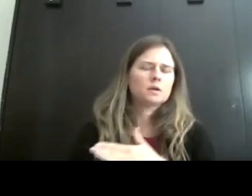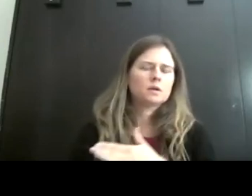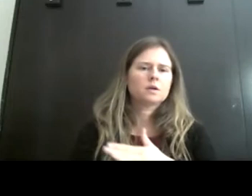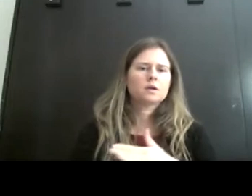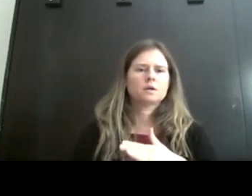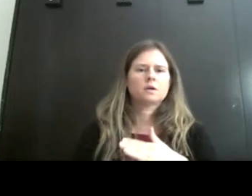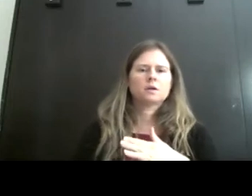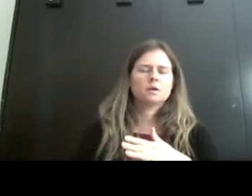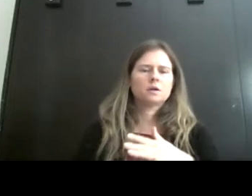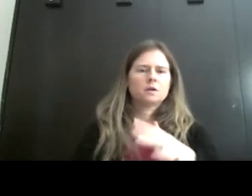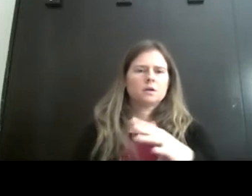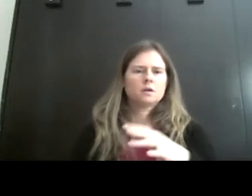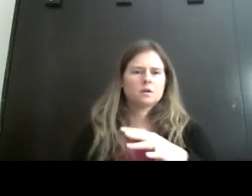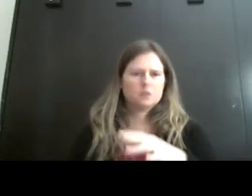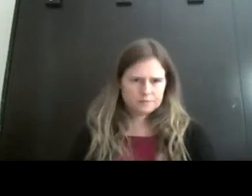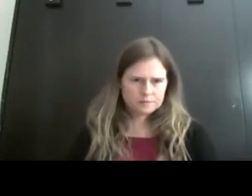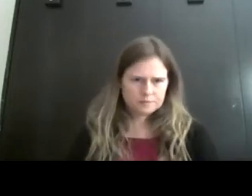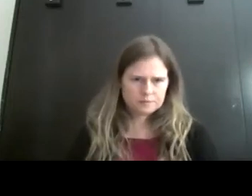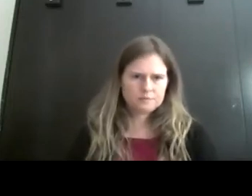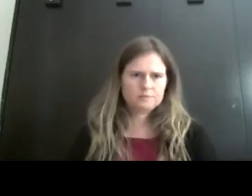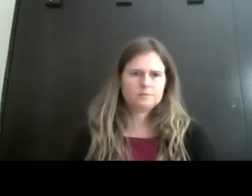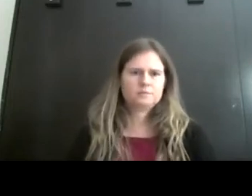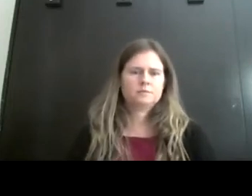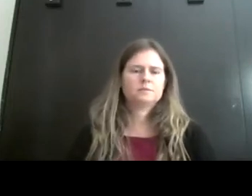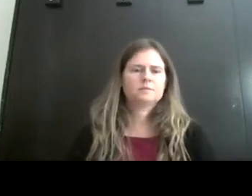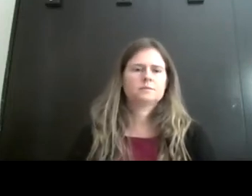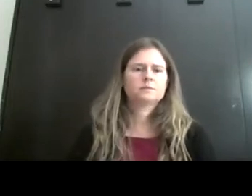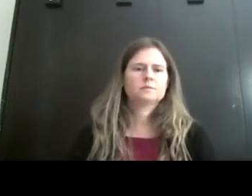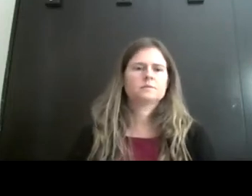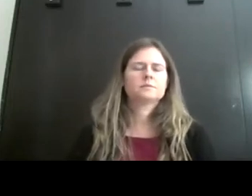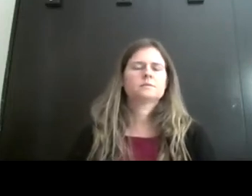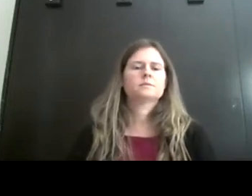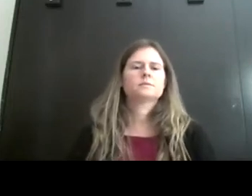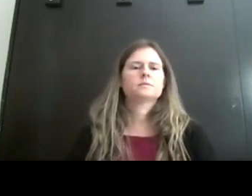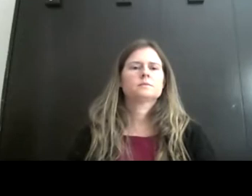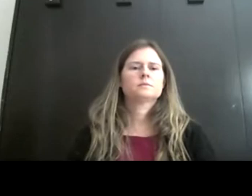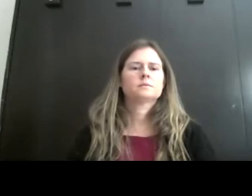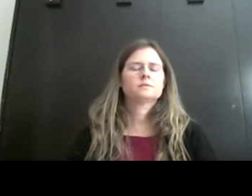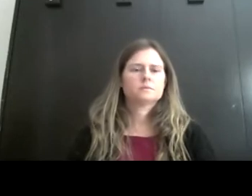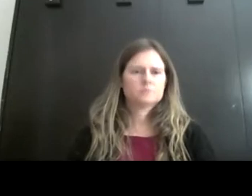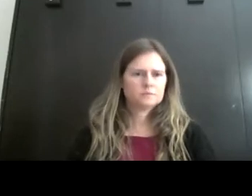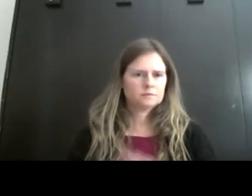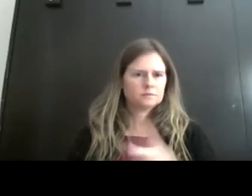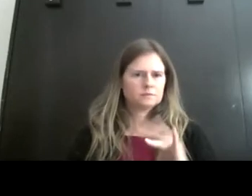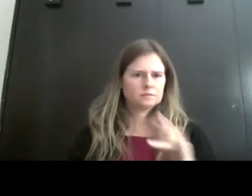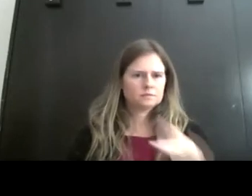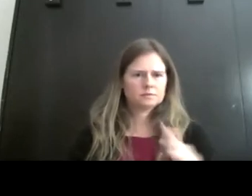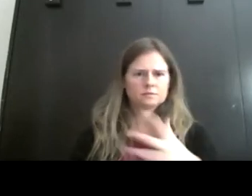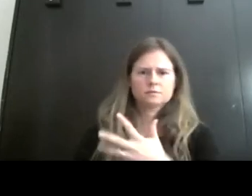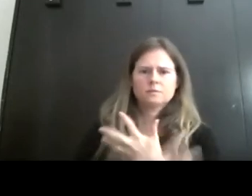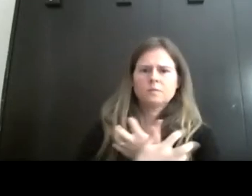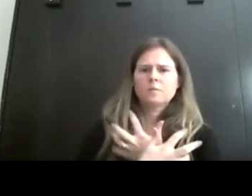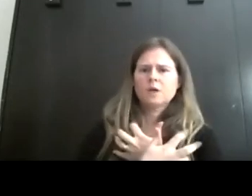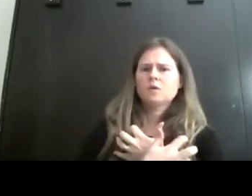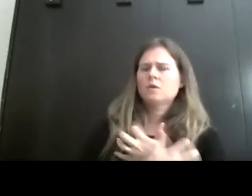Muhu loved Otis Redding. I apologize for that. After a few minutes, Hoos the grizzly bear goes, "Muhu, come